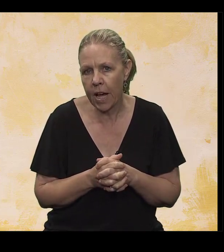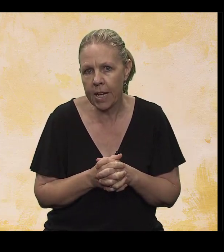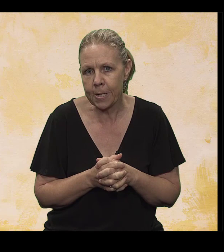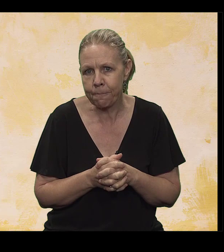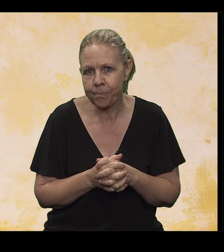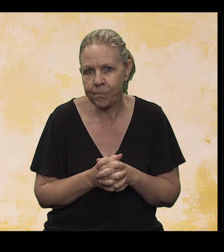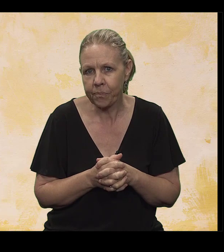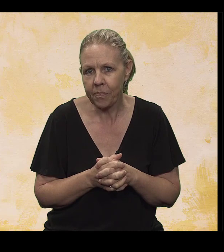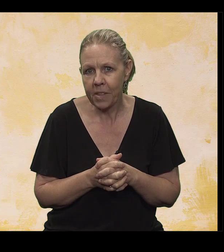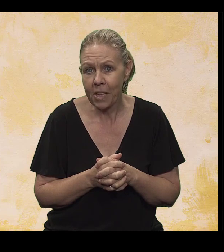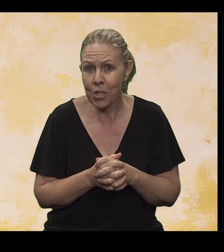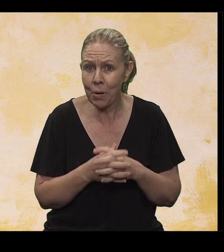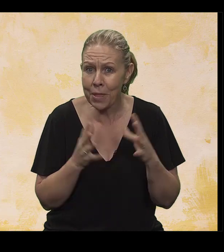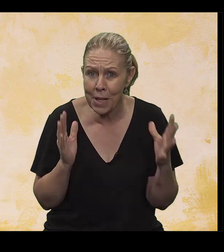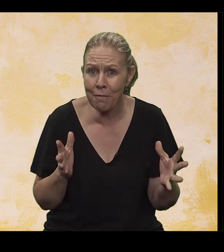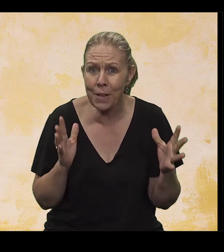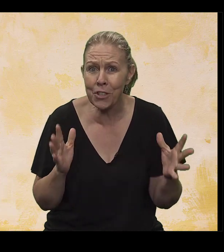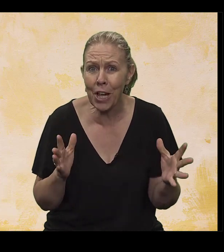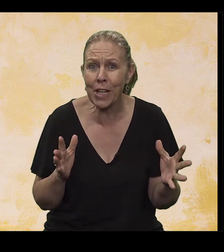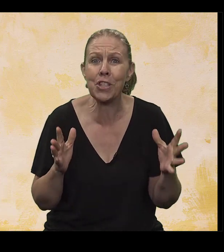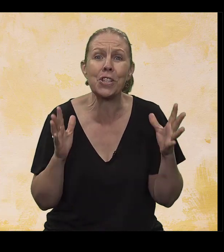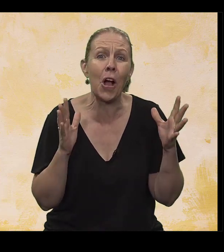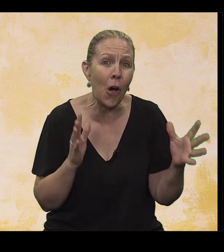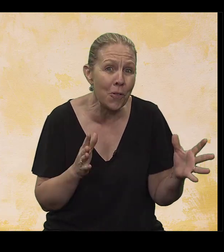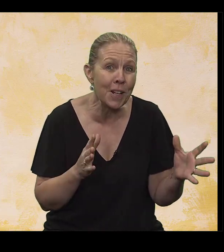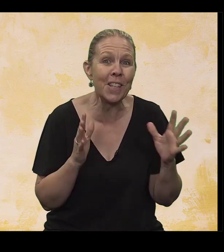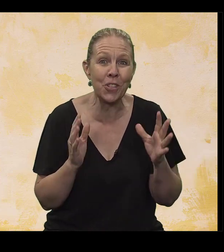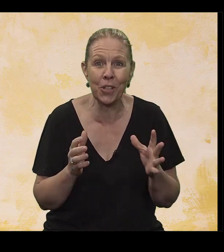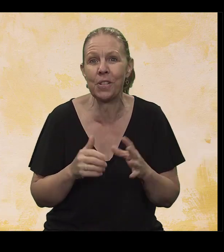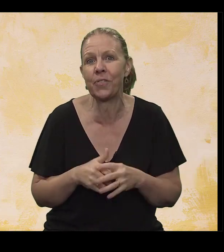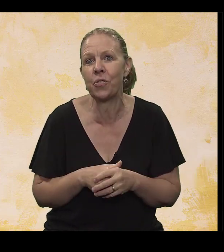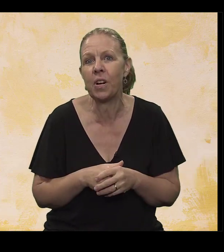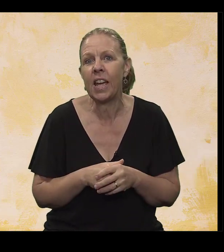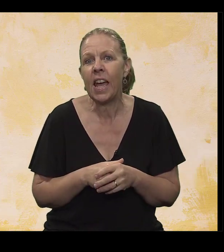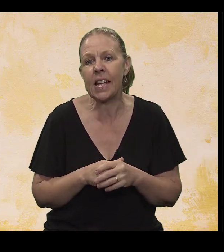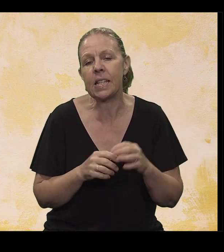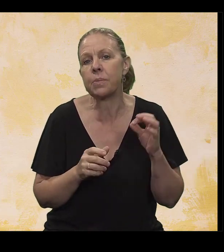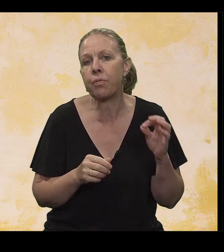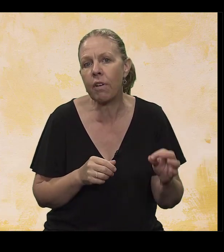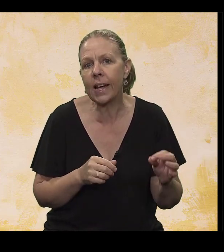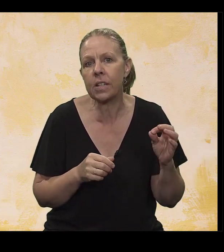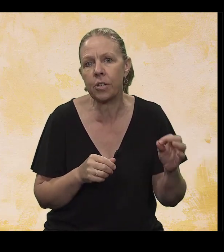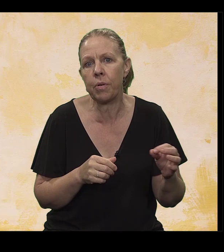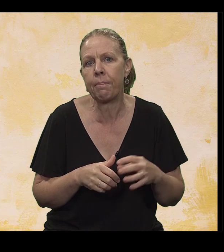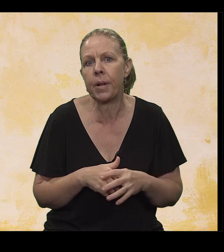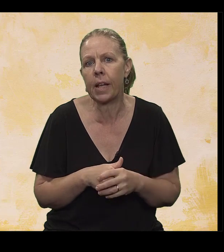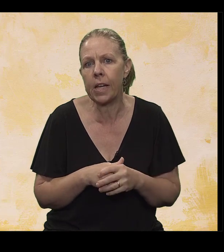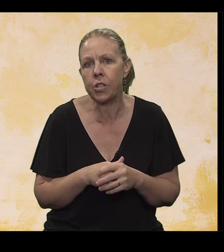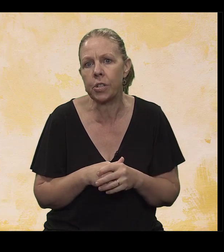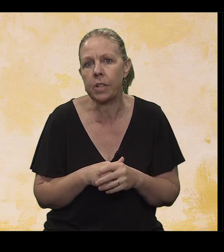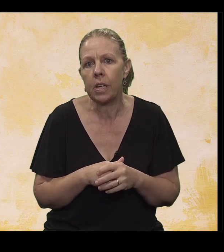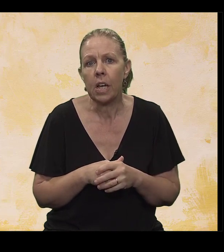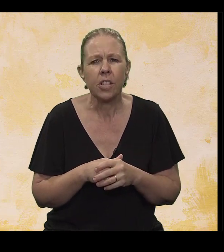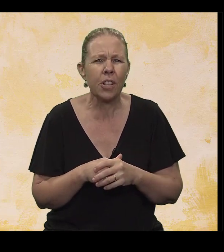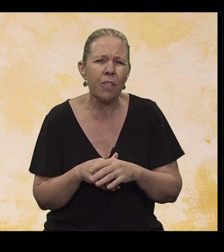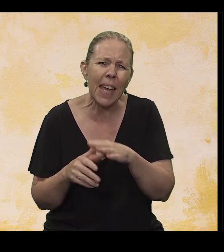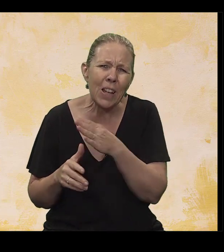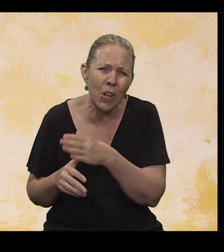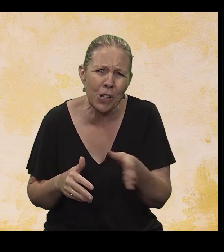created. So a theory of change is only as useful as its practical application. So don't get lost